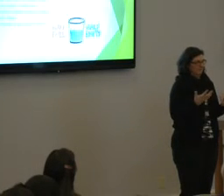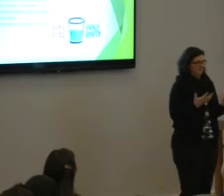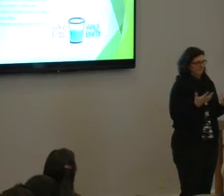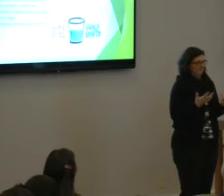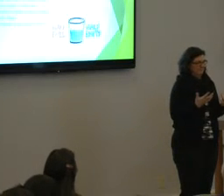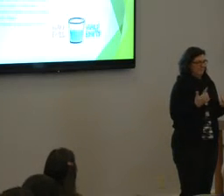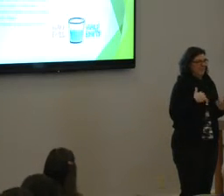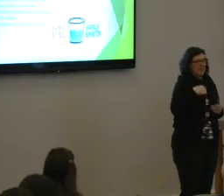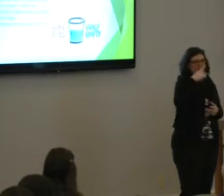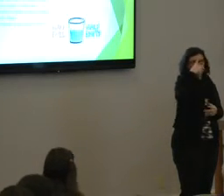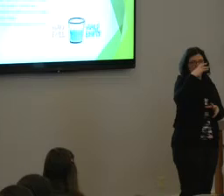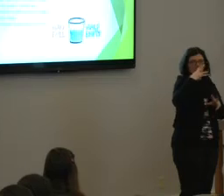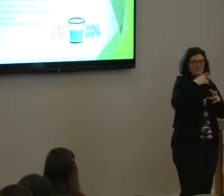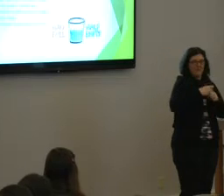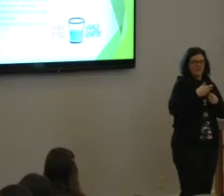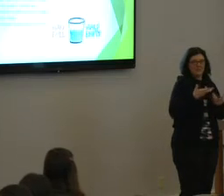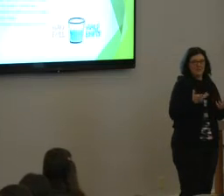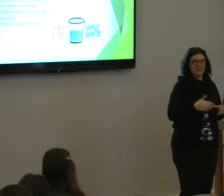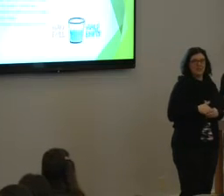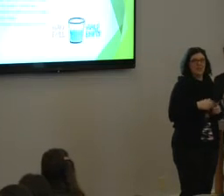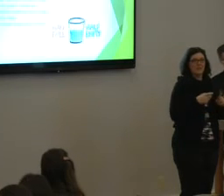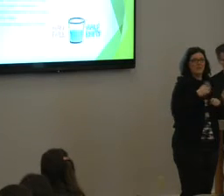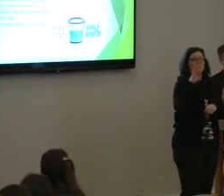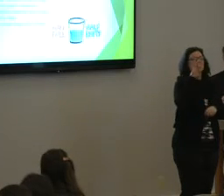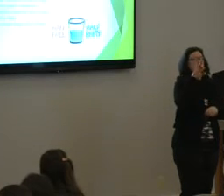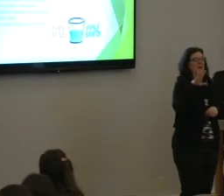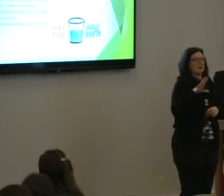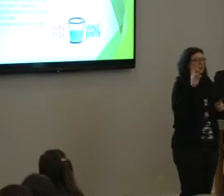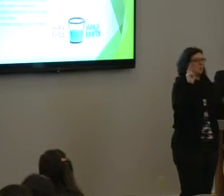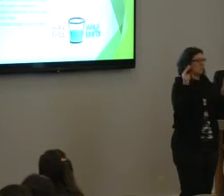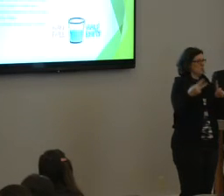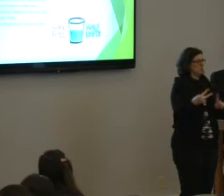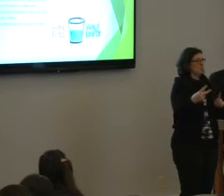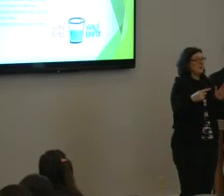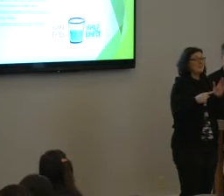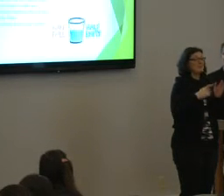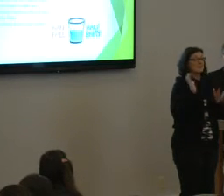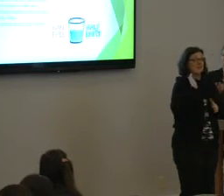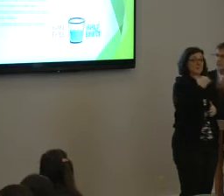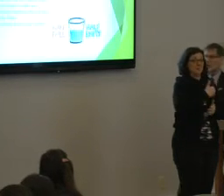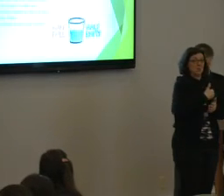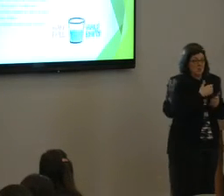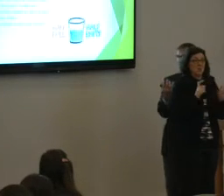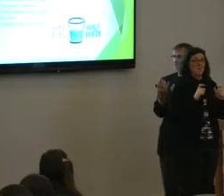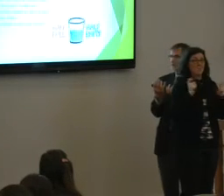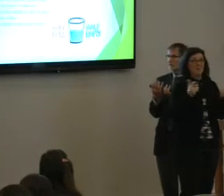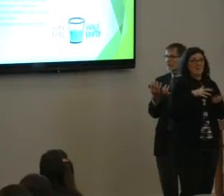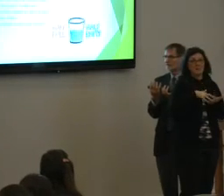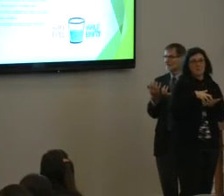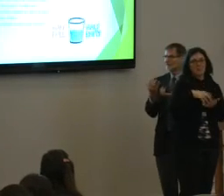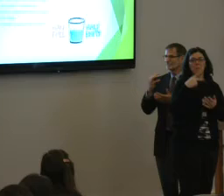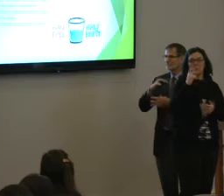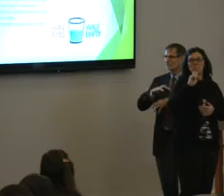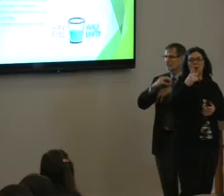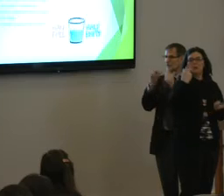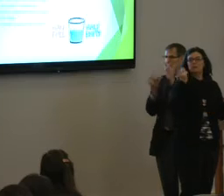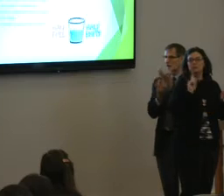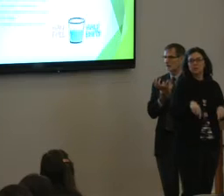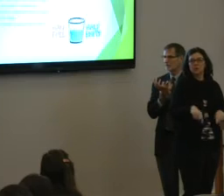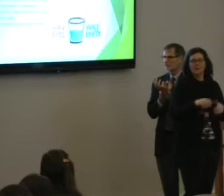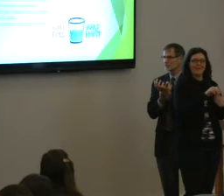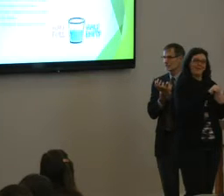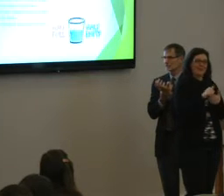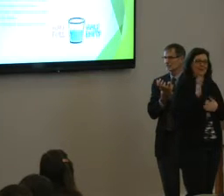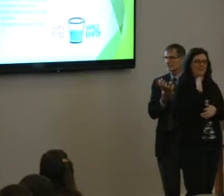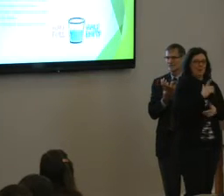I think it's a fascinating thing from a pastoral point of view, is sometimes our weaknesses, well, Paul would say the same thing, lead to